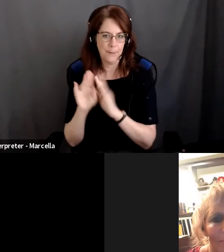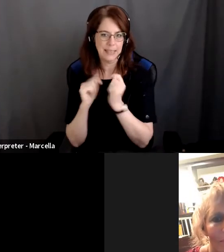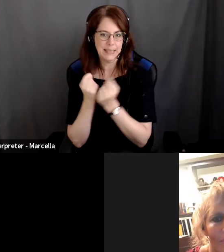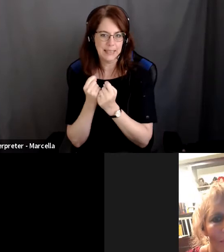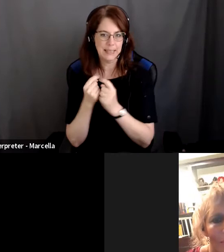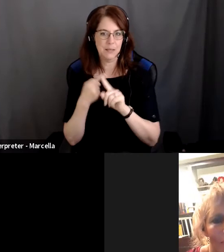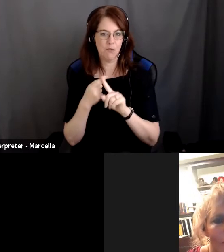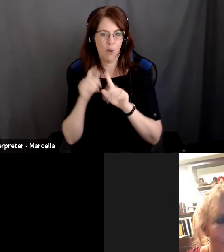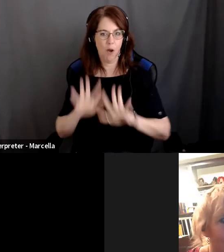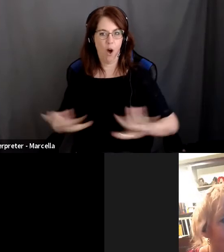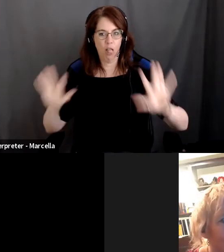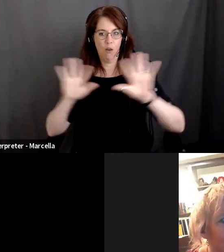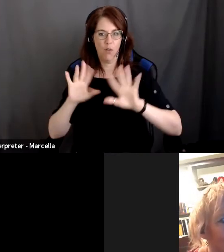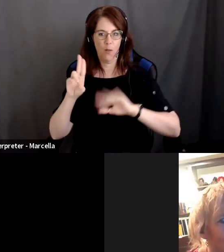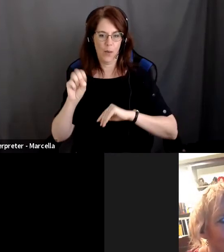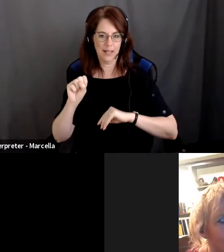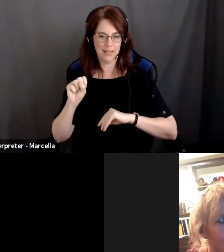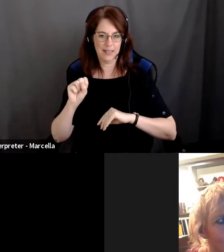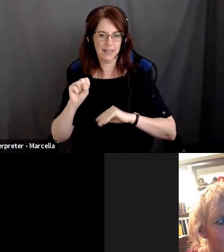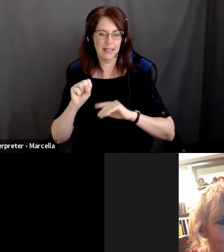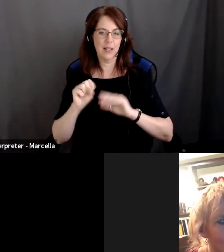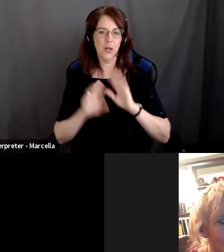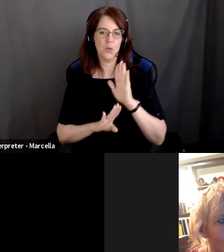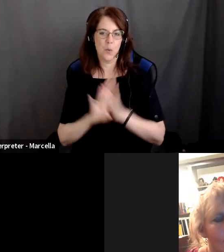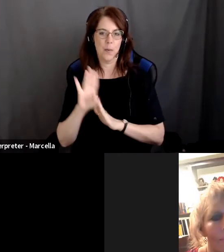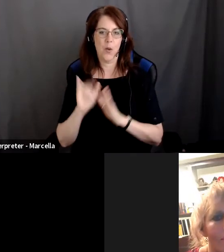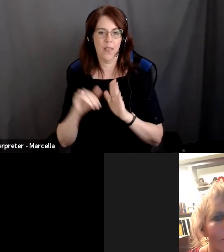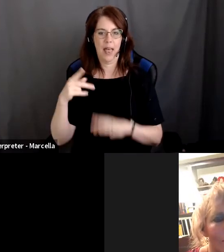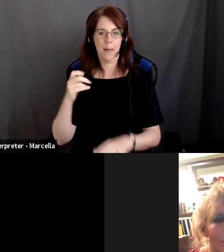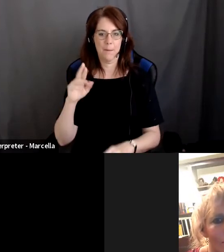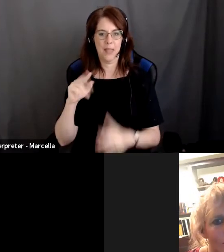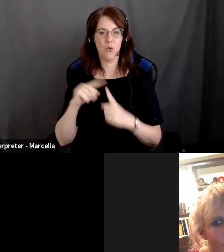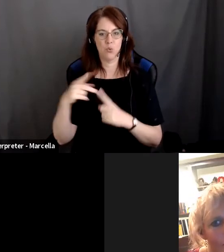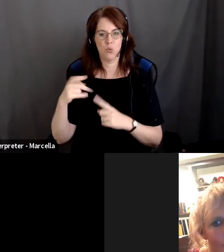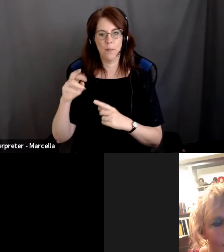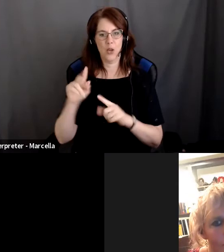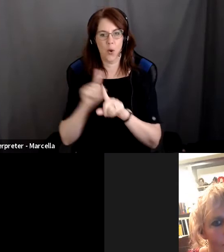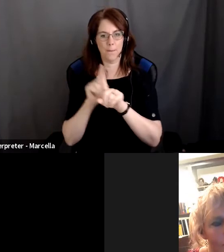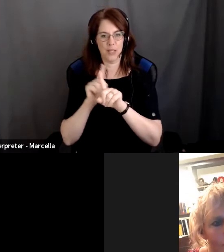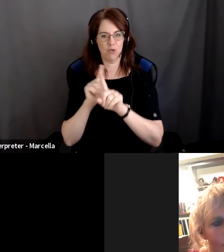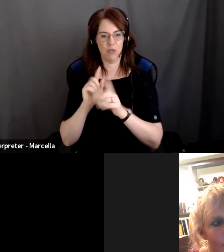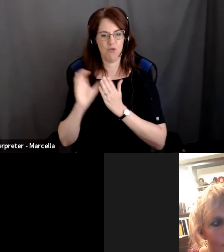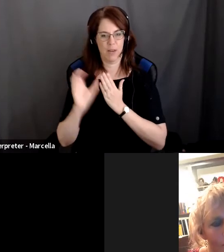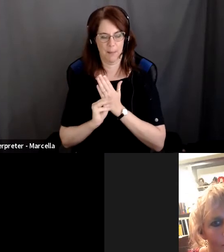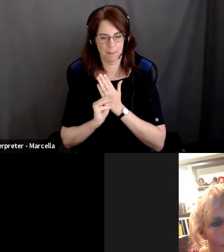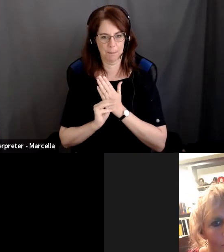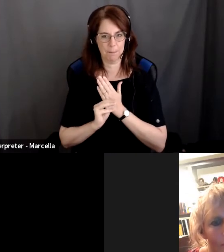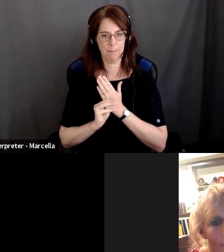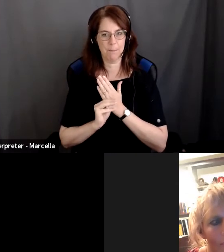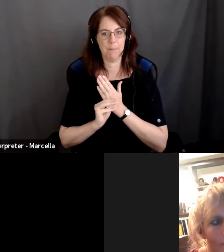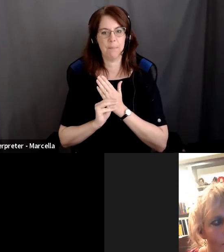across the US to build this peer-to-peer mentoring curriculum.